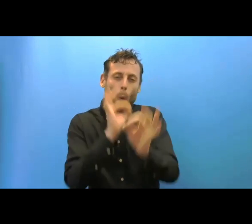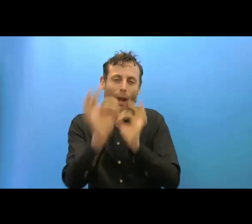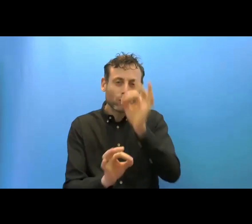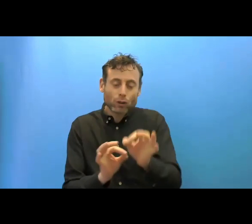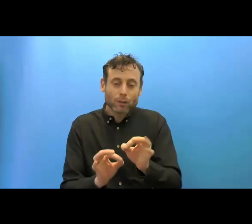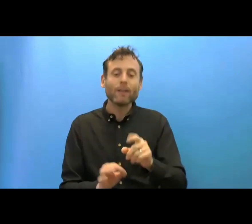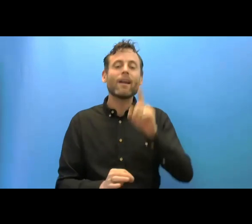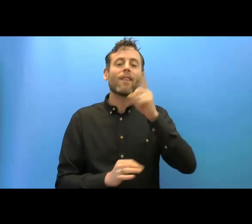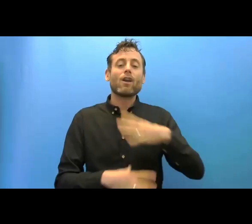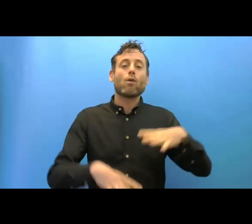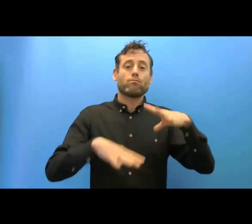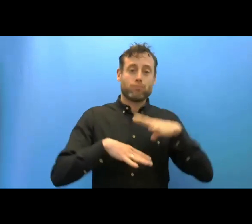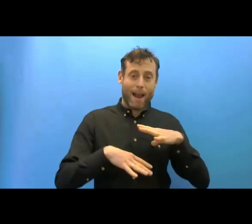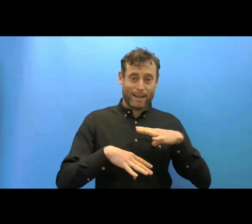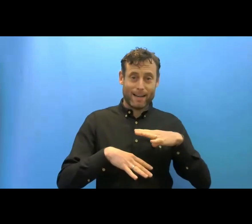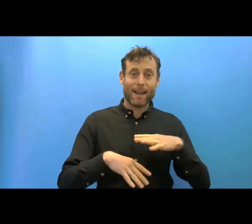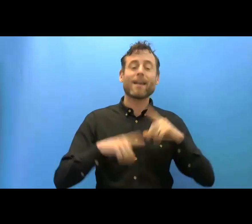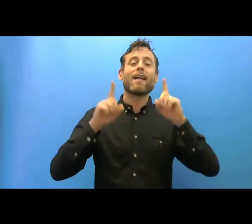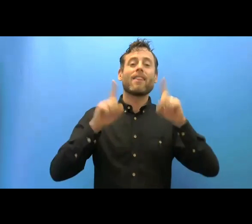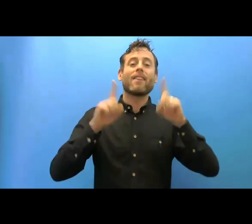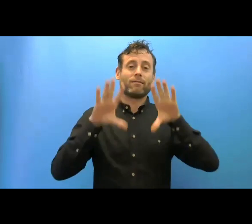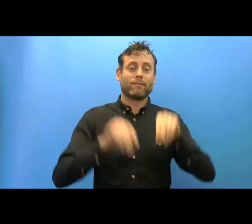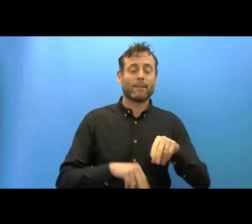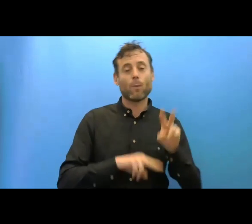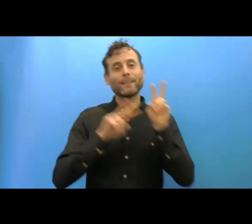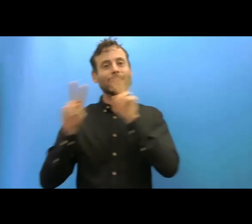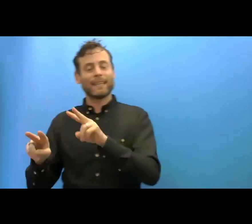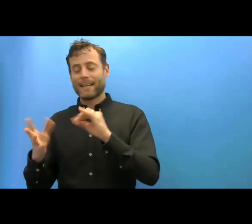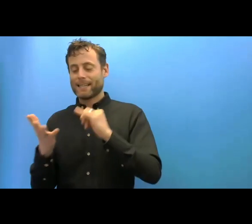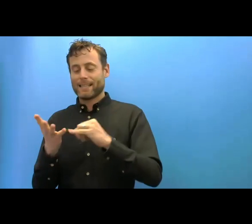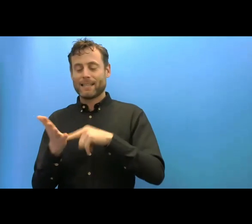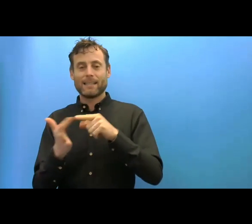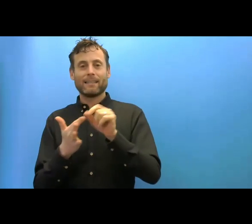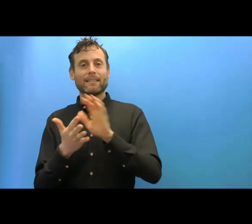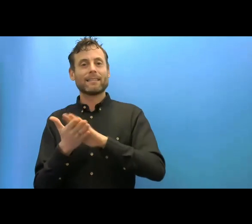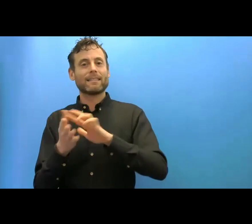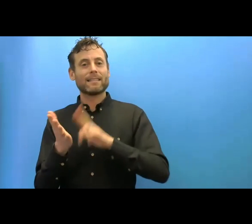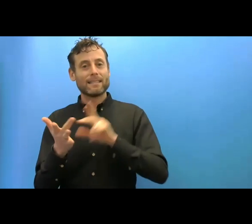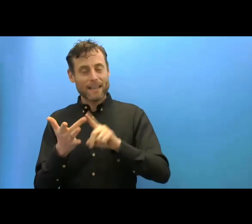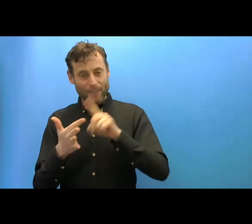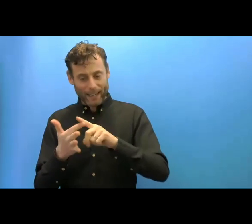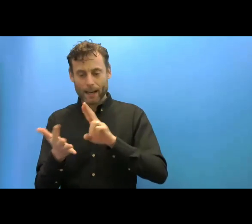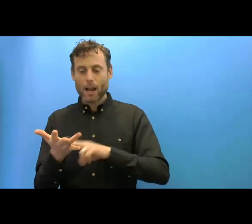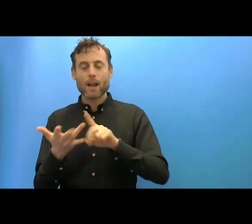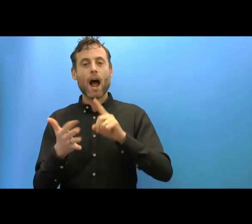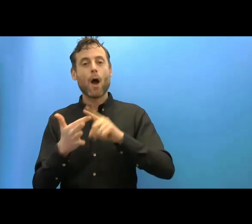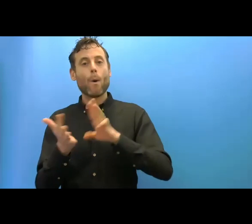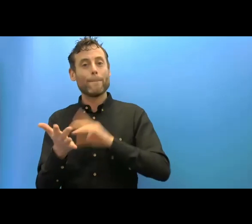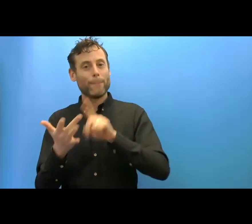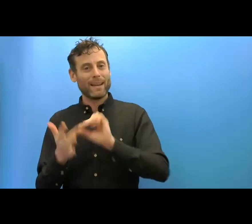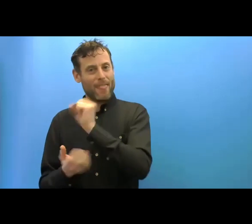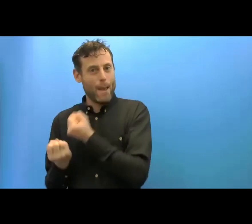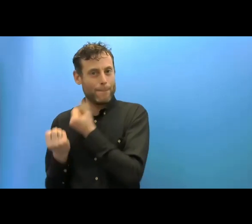break, and then we come back and we're going to see Stephanie's and Naomi's pitches. And then again, you can ask them some questions. A